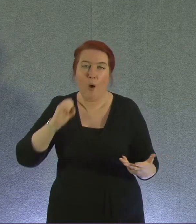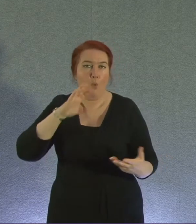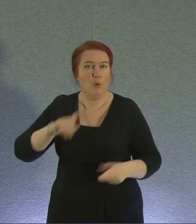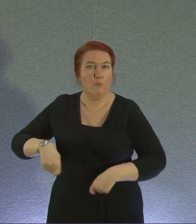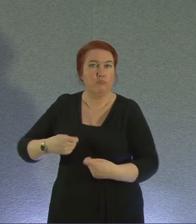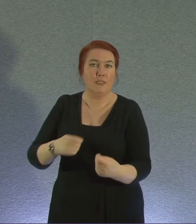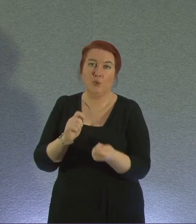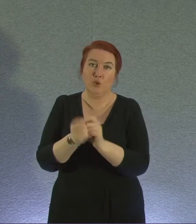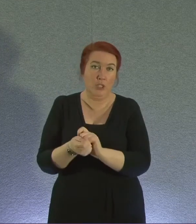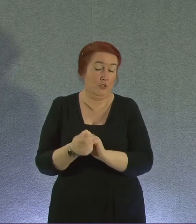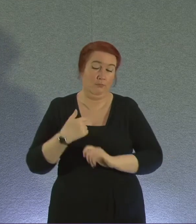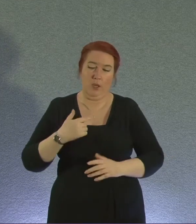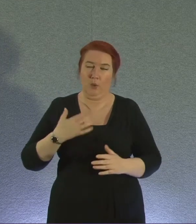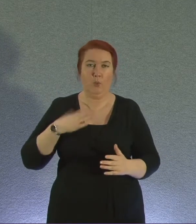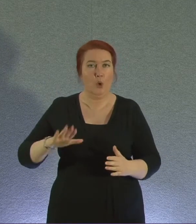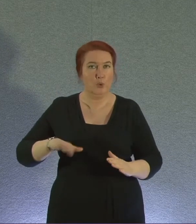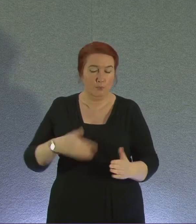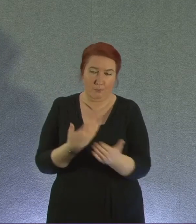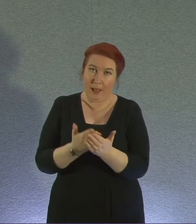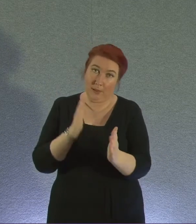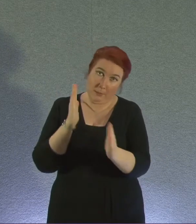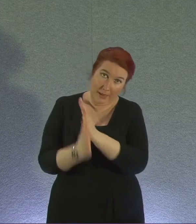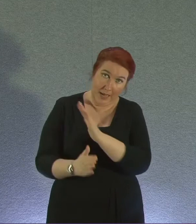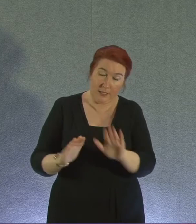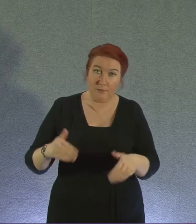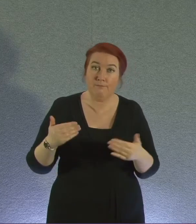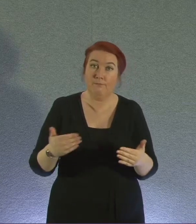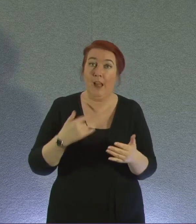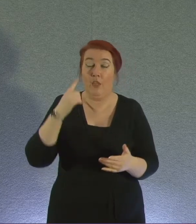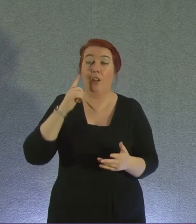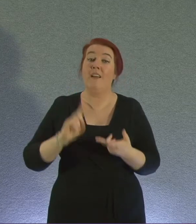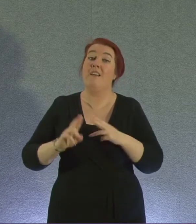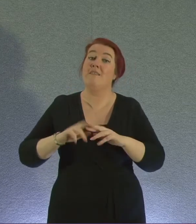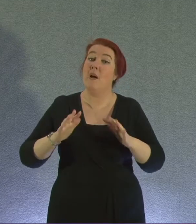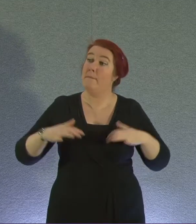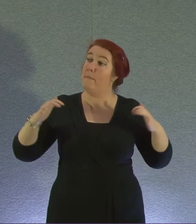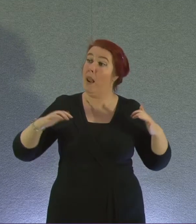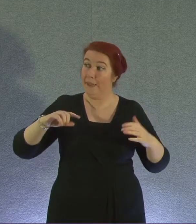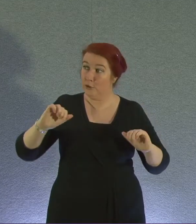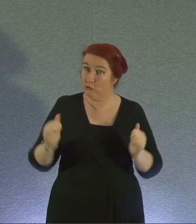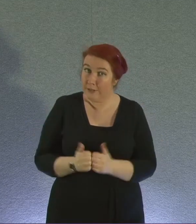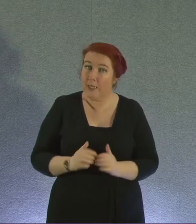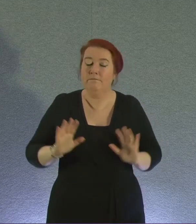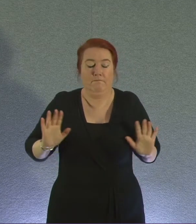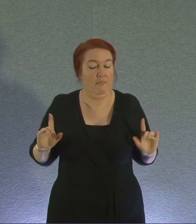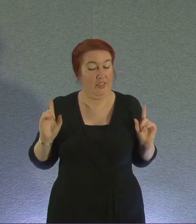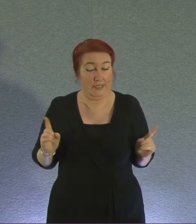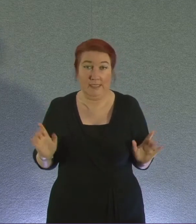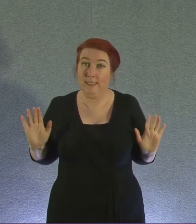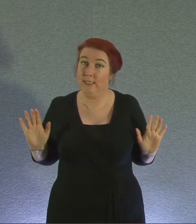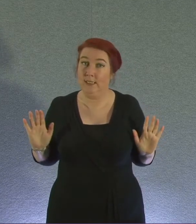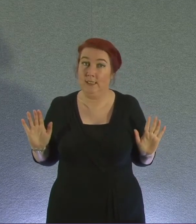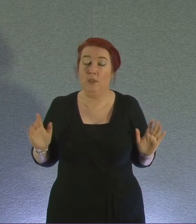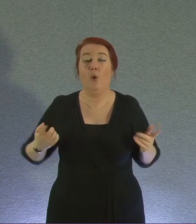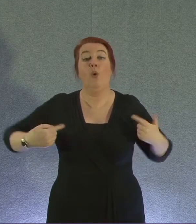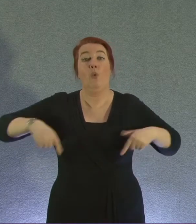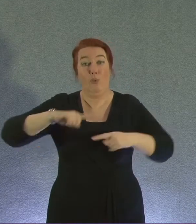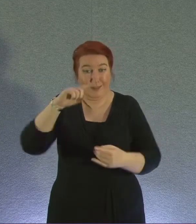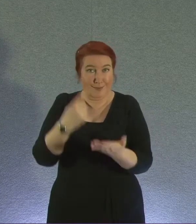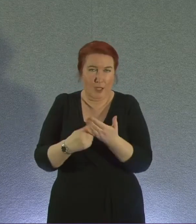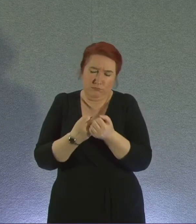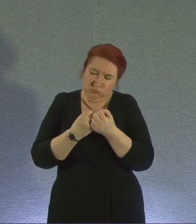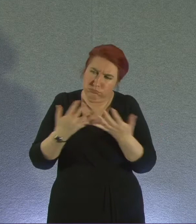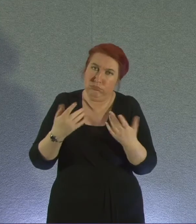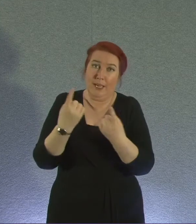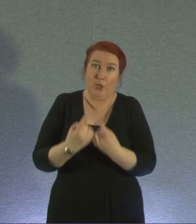at stage 3, because I did believe that if it was the will of the Chamber, it was the will of the Chamber. We have a decision made on a whole range of issues, and